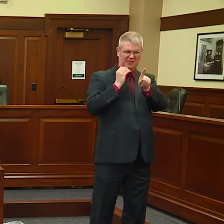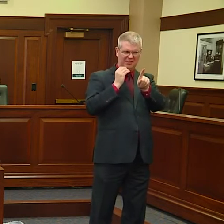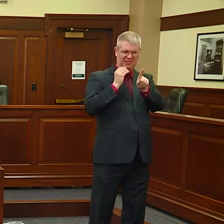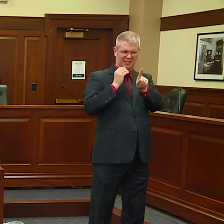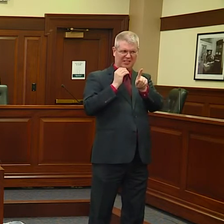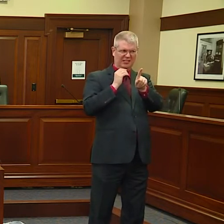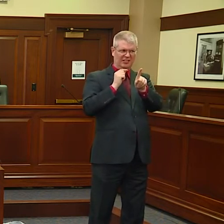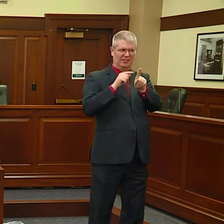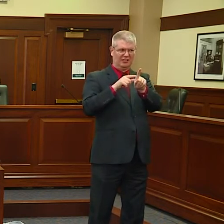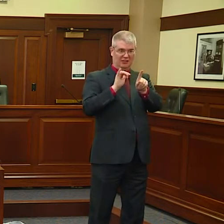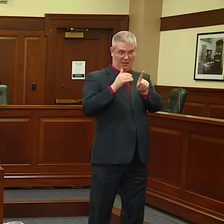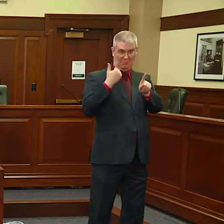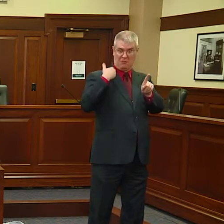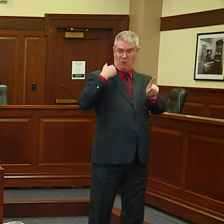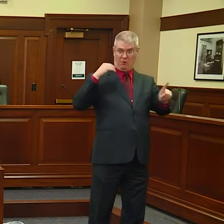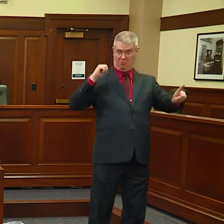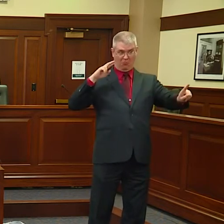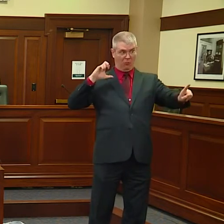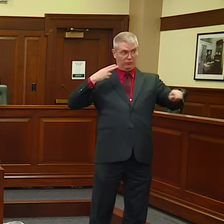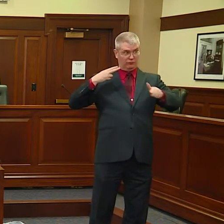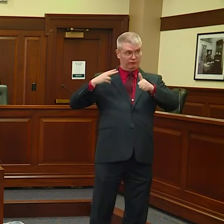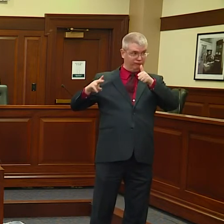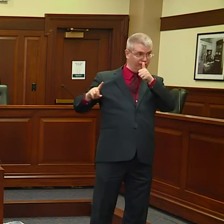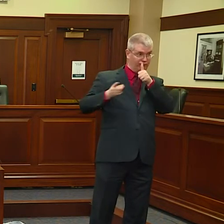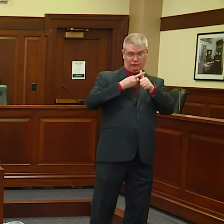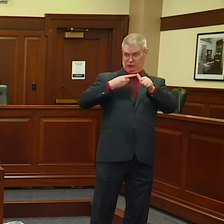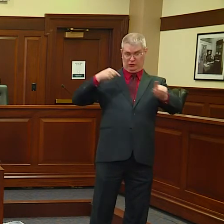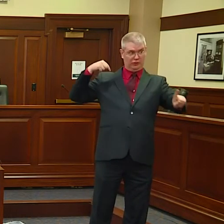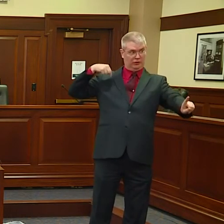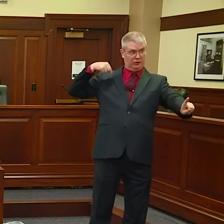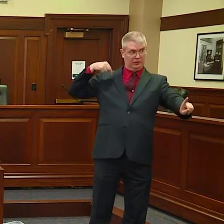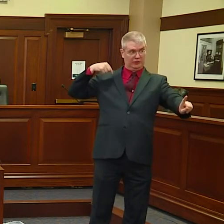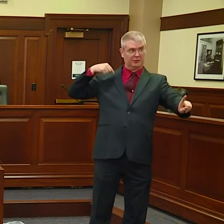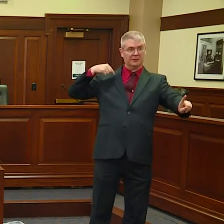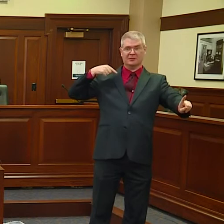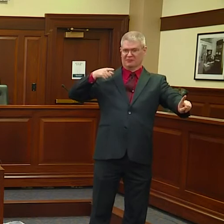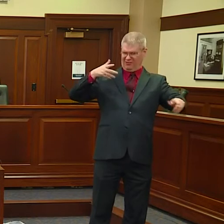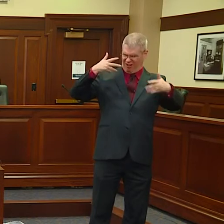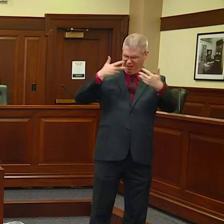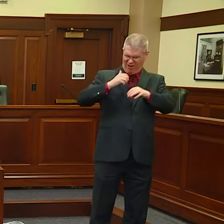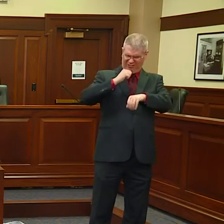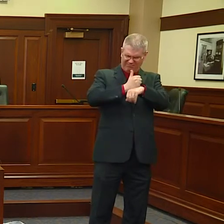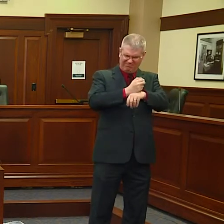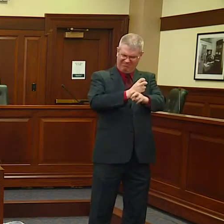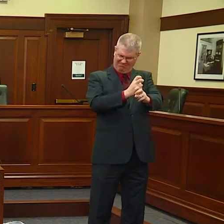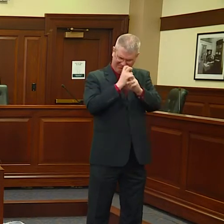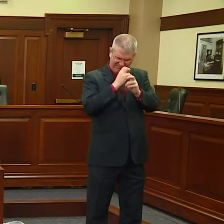continue to break records in many of these concerning metrics that we've covered? Well, Nicole,